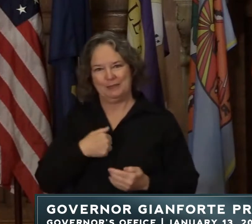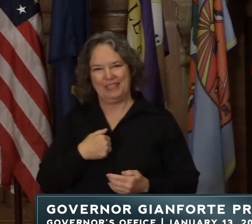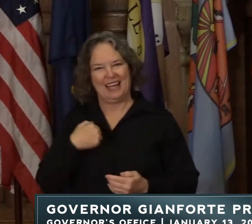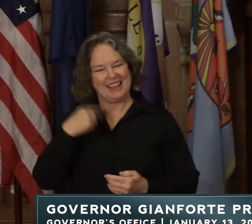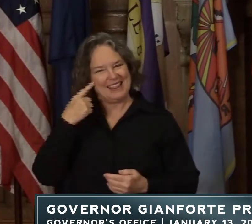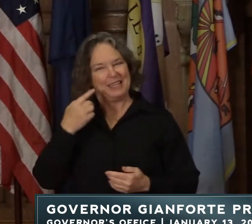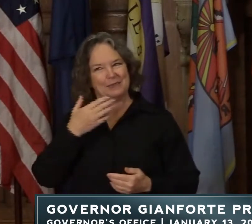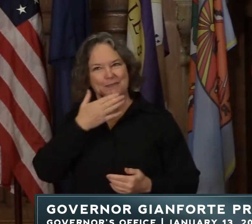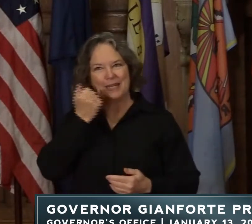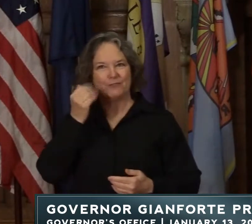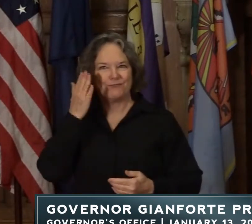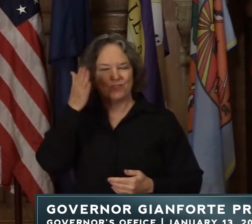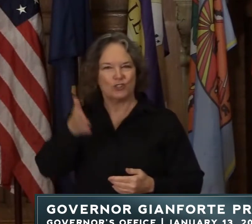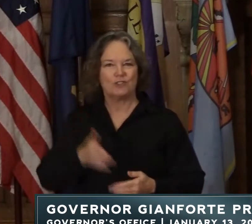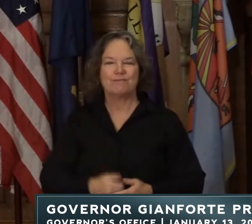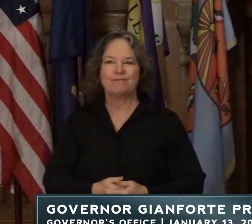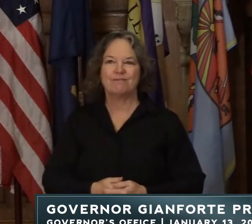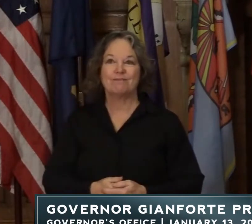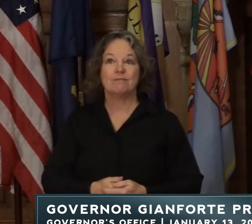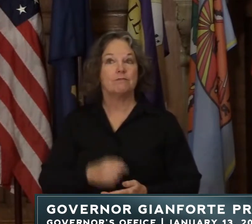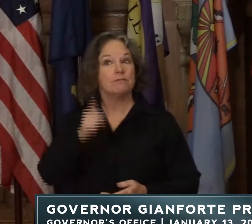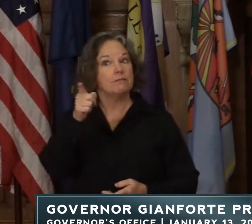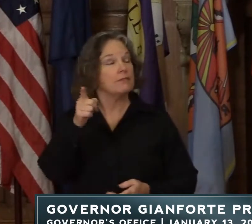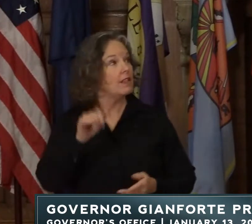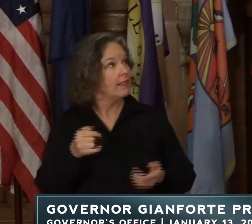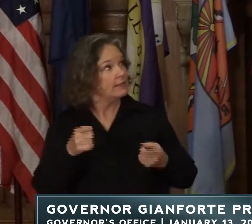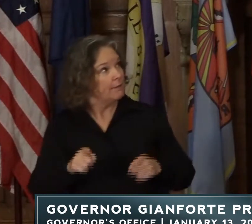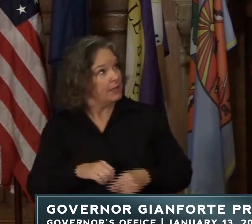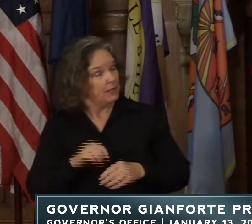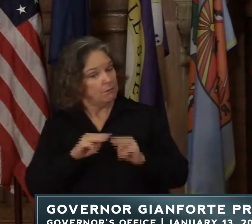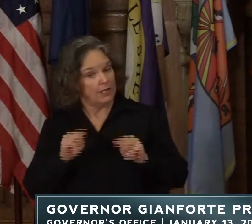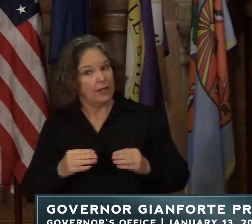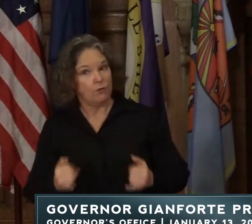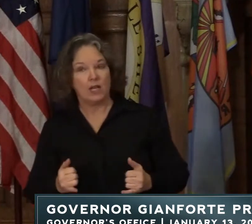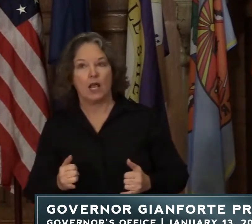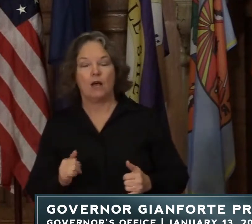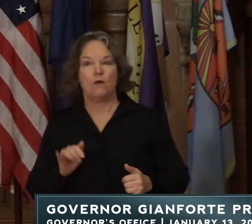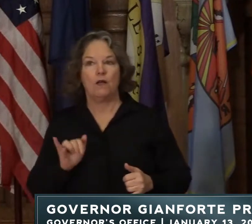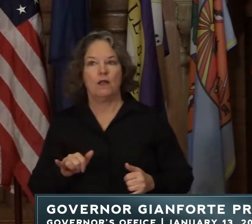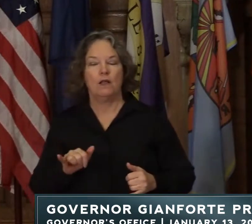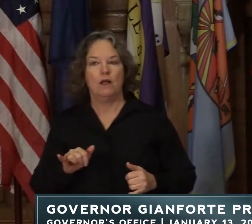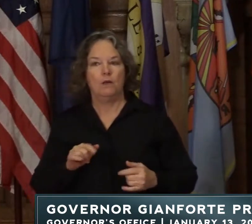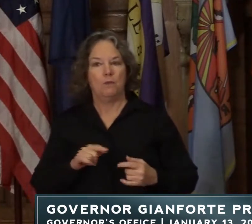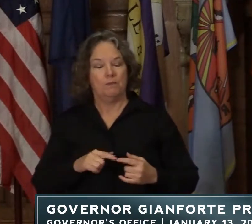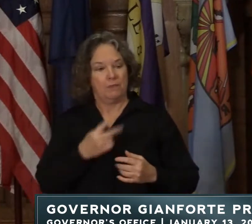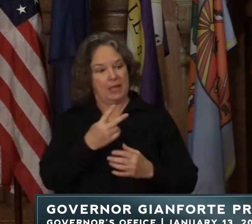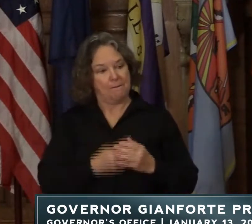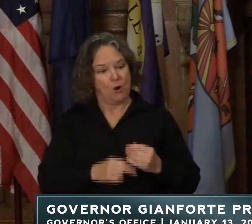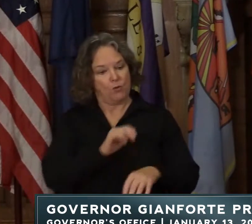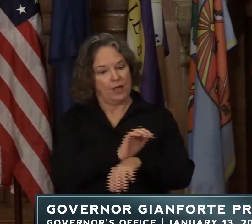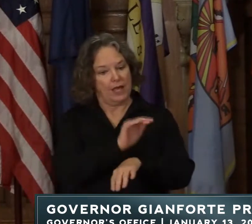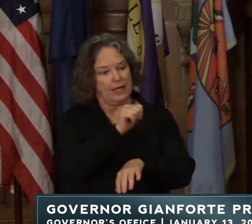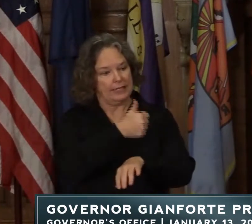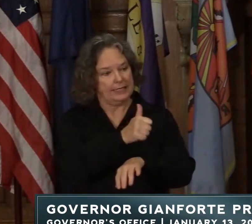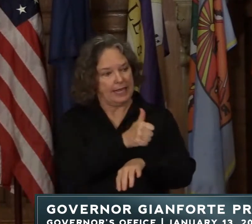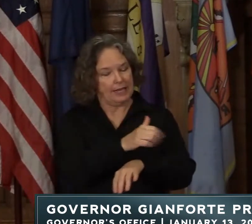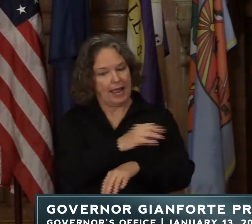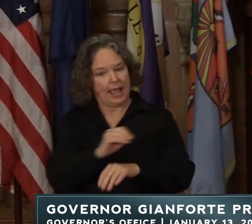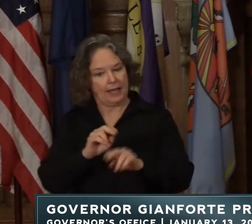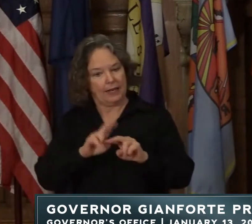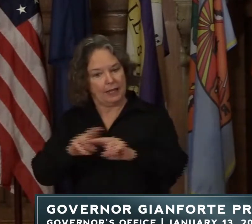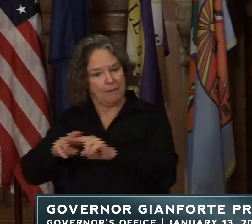brighter. Governor Zach Kaplan, Montana, right now, just a clarifying question as it relates to both the 10 p.m. rule and the capacity rule. Are those